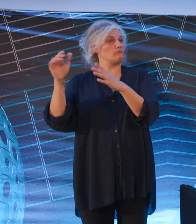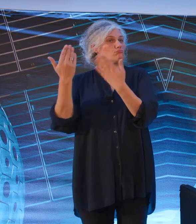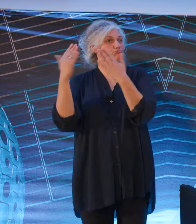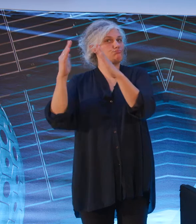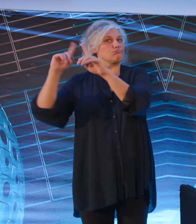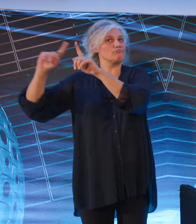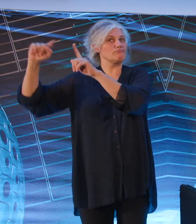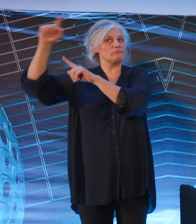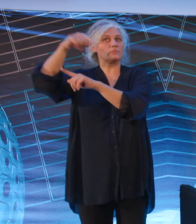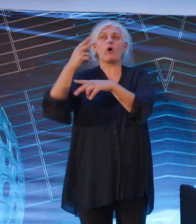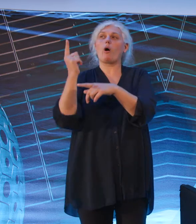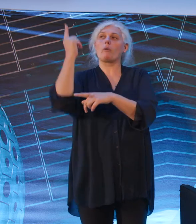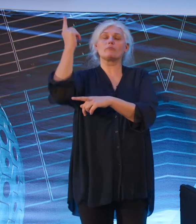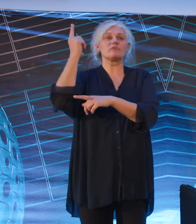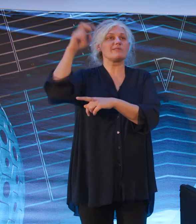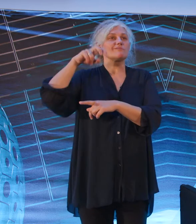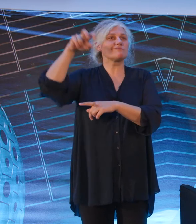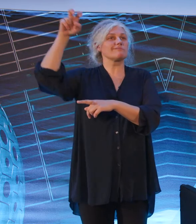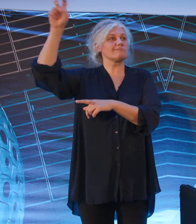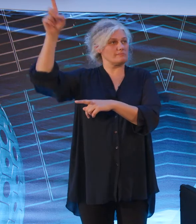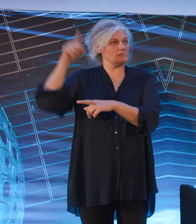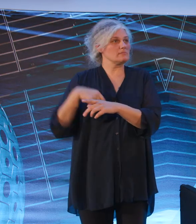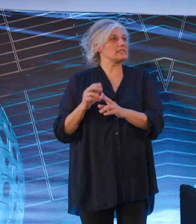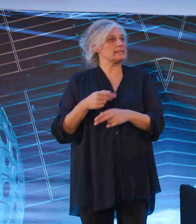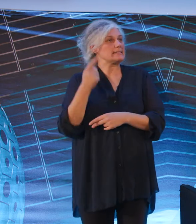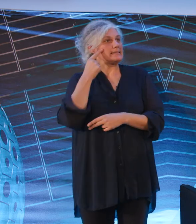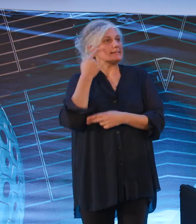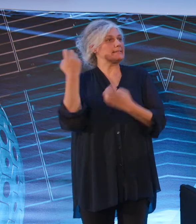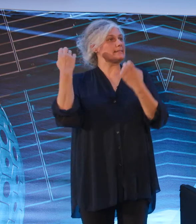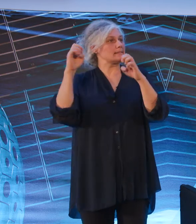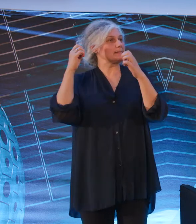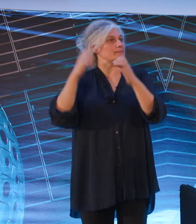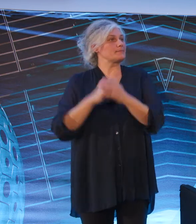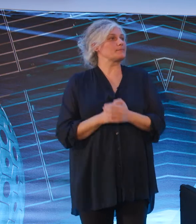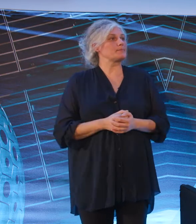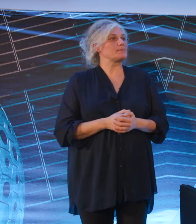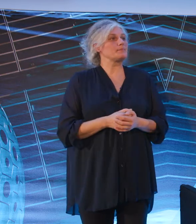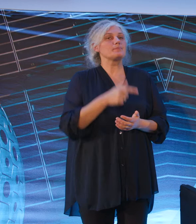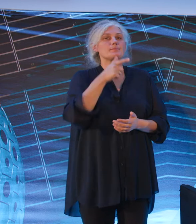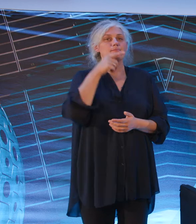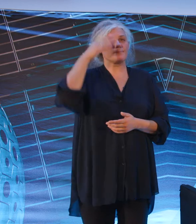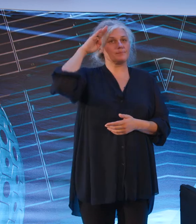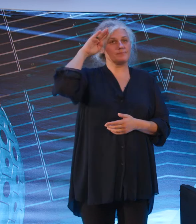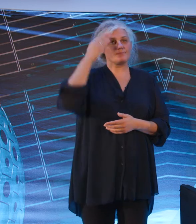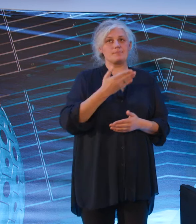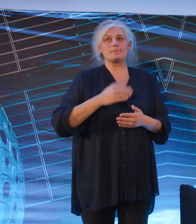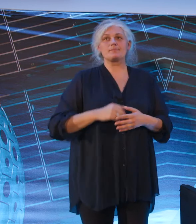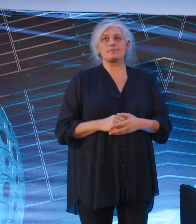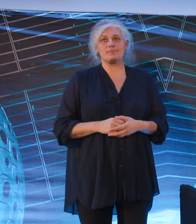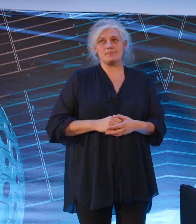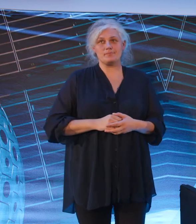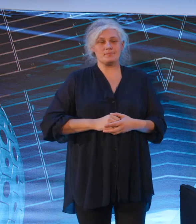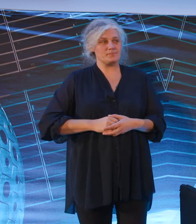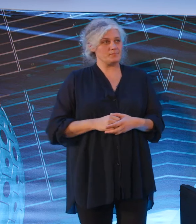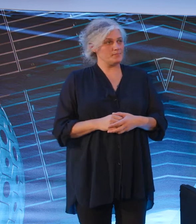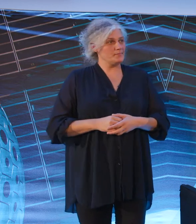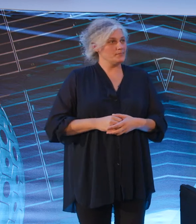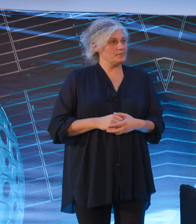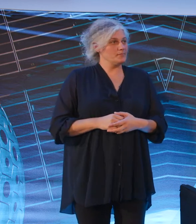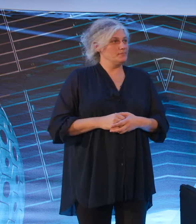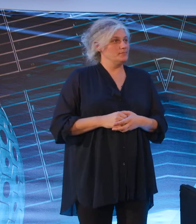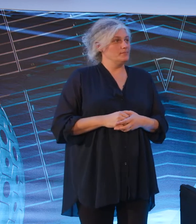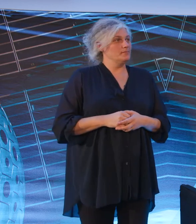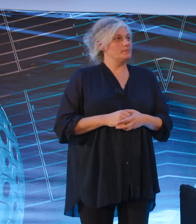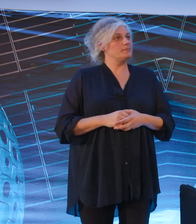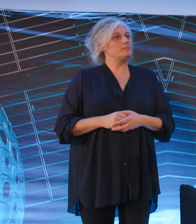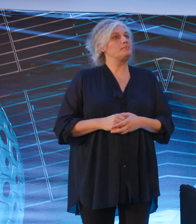presentations, which is upstairs at the back there. Agus aine tá timpeall na háite le déanaí, tuigin sibh an fuinneamh agus an spiúr de thagan ó na mic